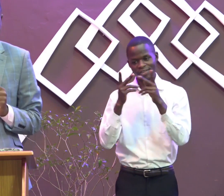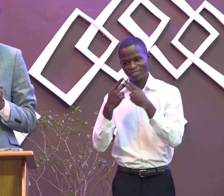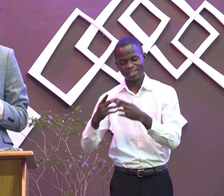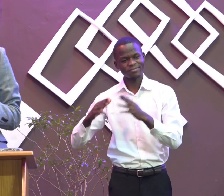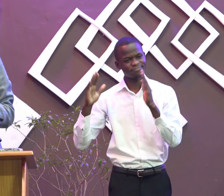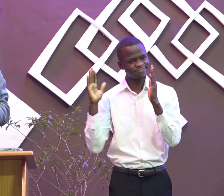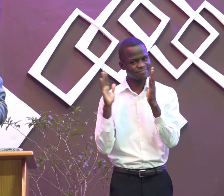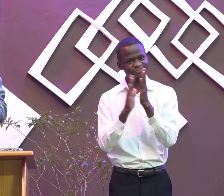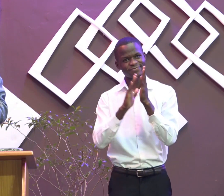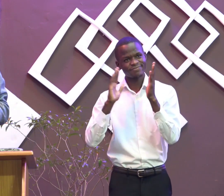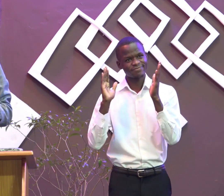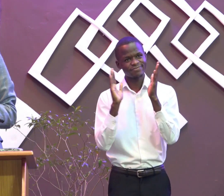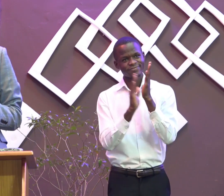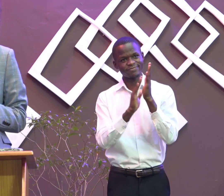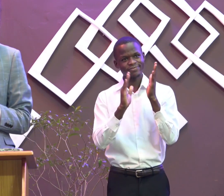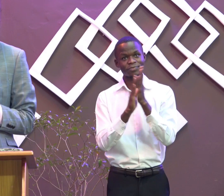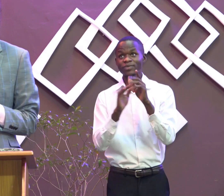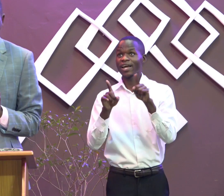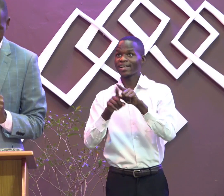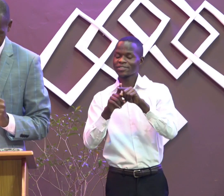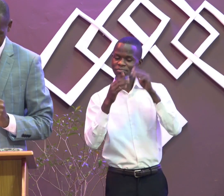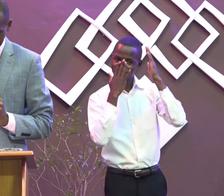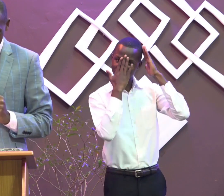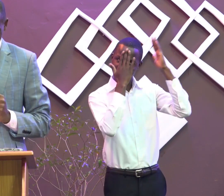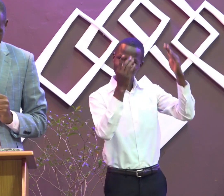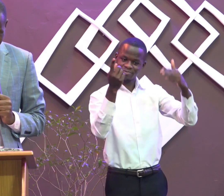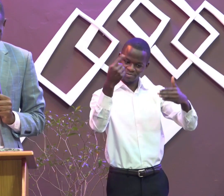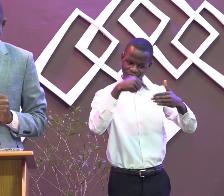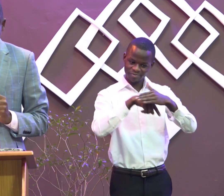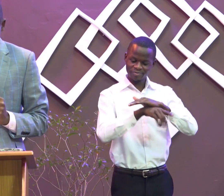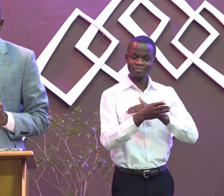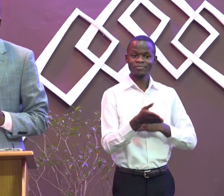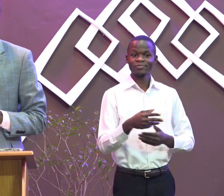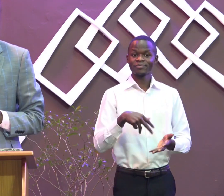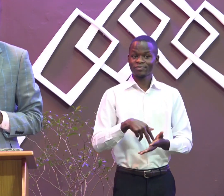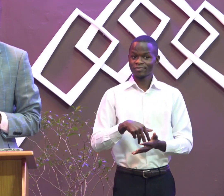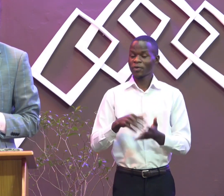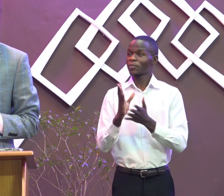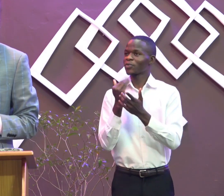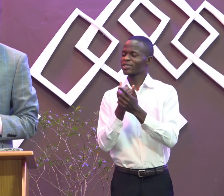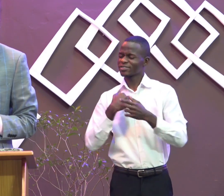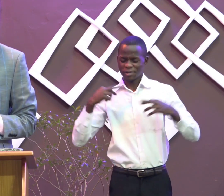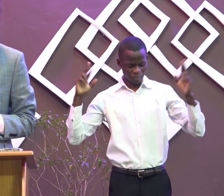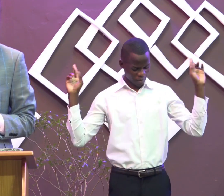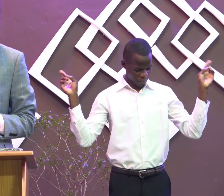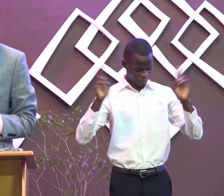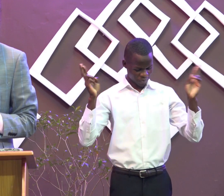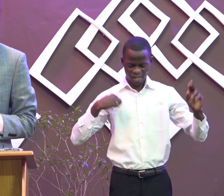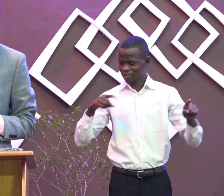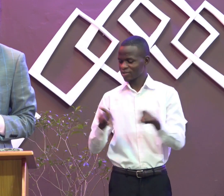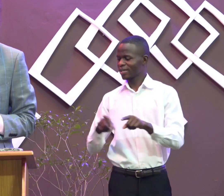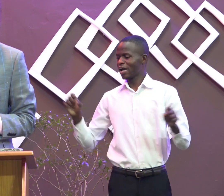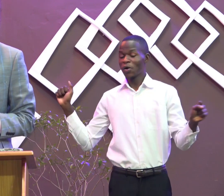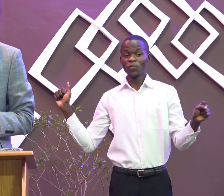went inside and praised. Bishop nalinya ku kituuti. And the bishop went to the pulpit. Netegese danzi judde mpulira akachupa